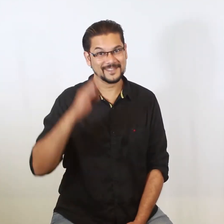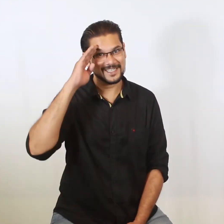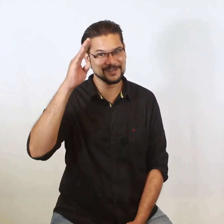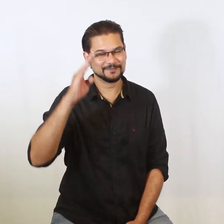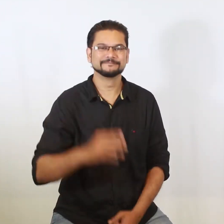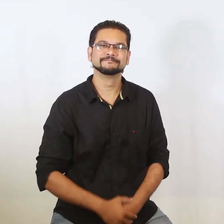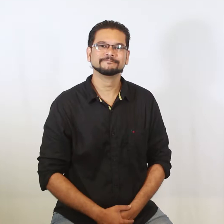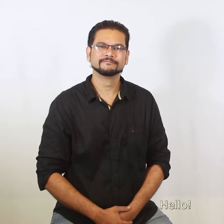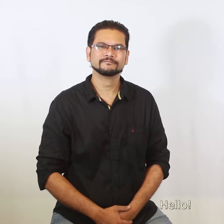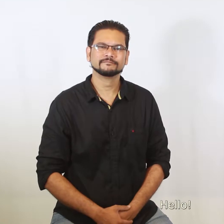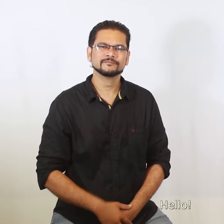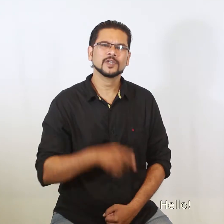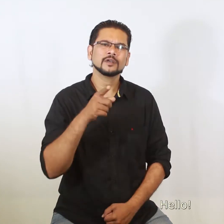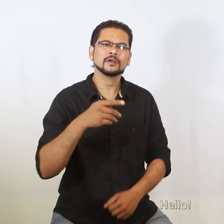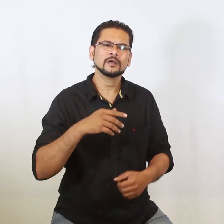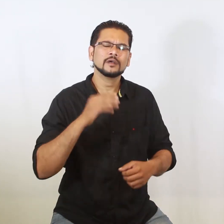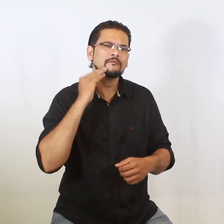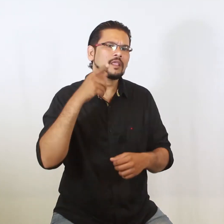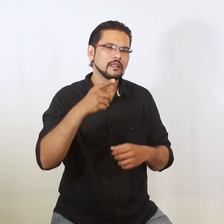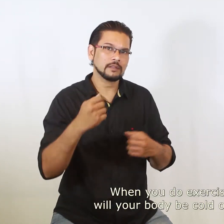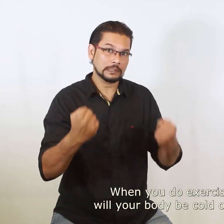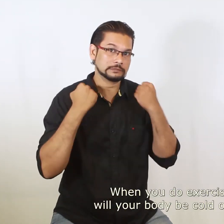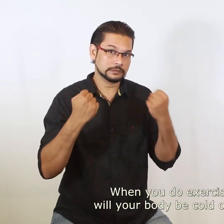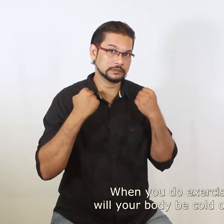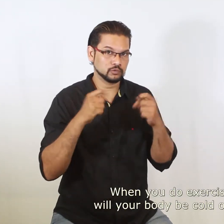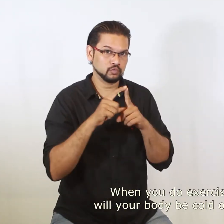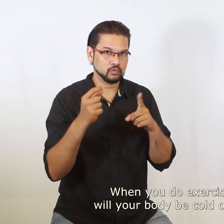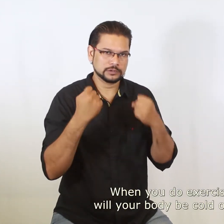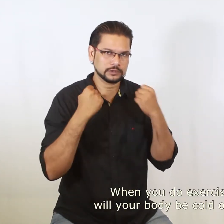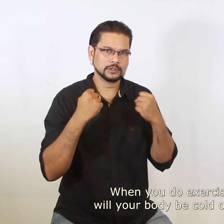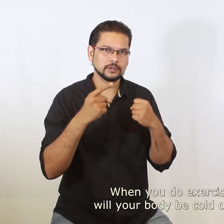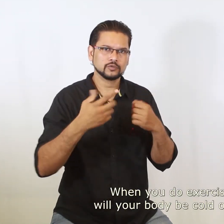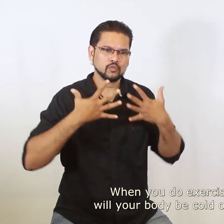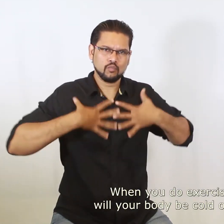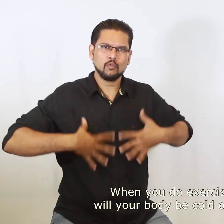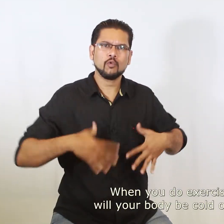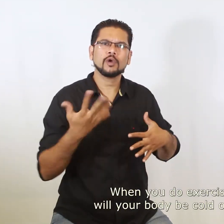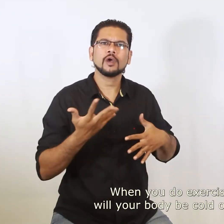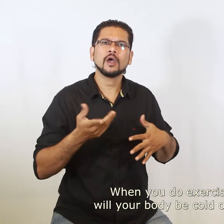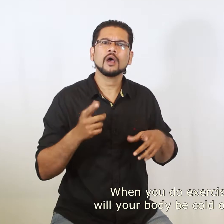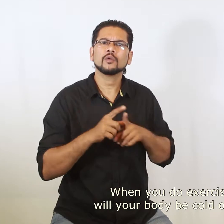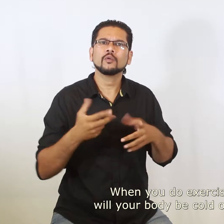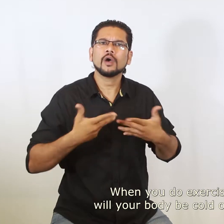Hello. When you do exercises, will your body be cold or hot?